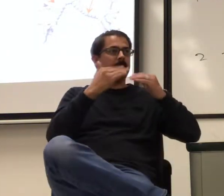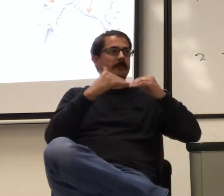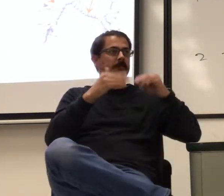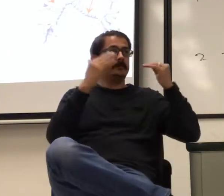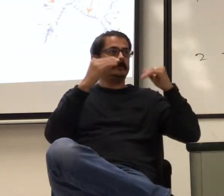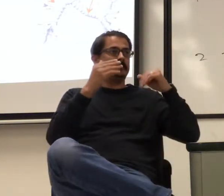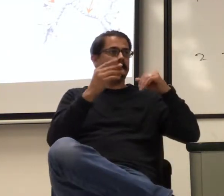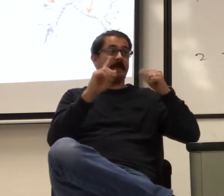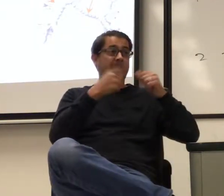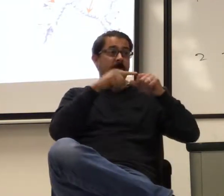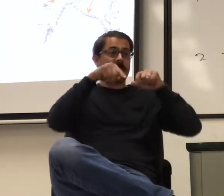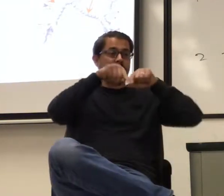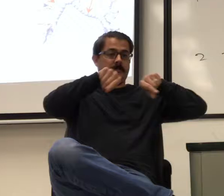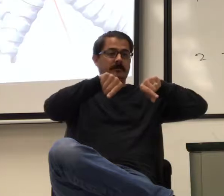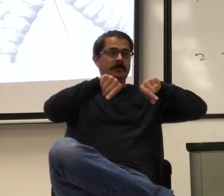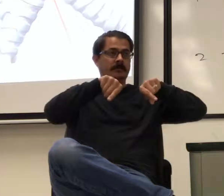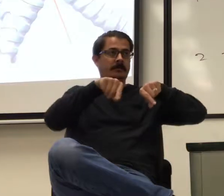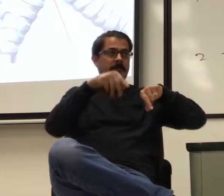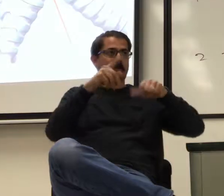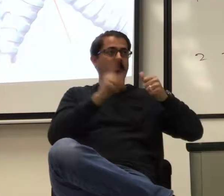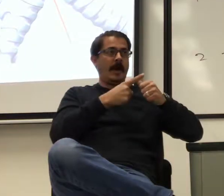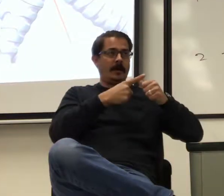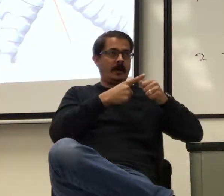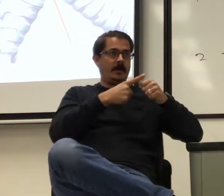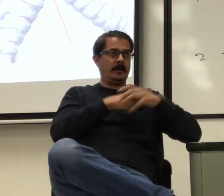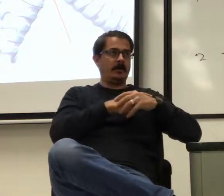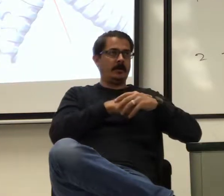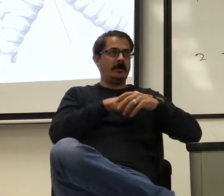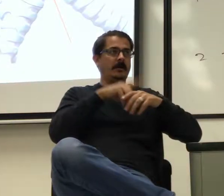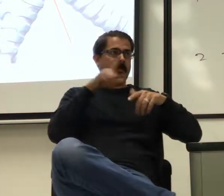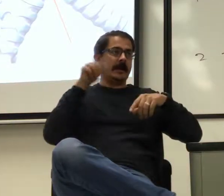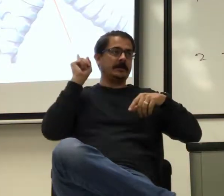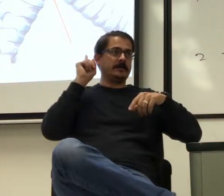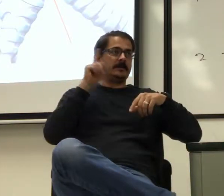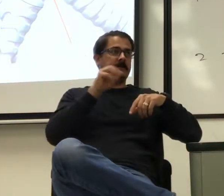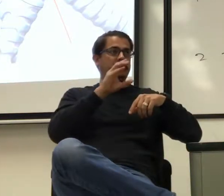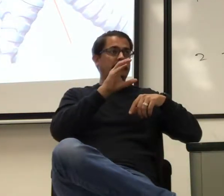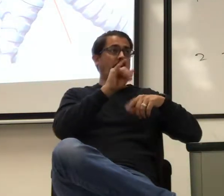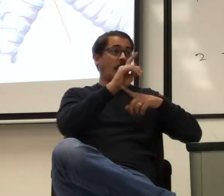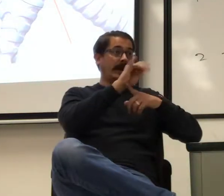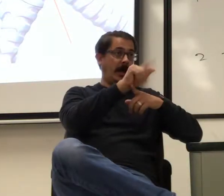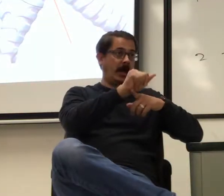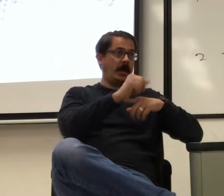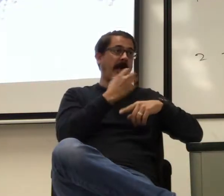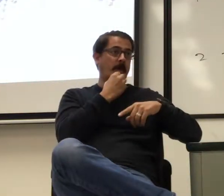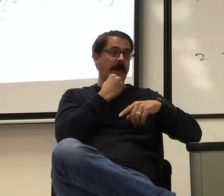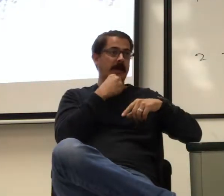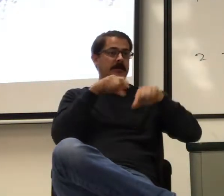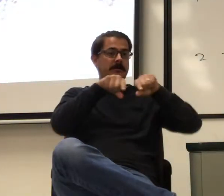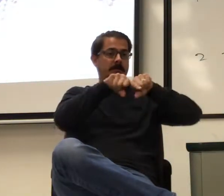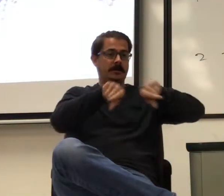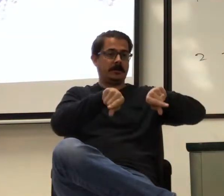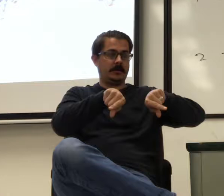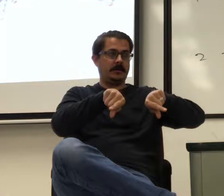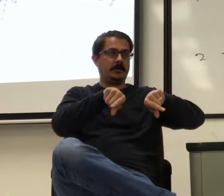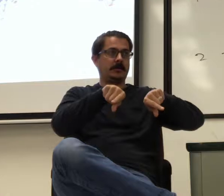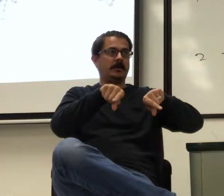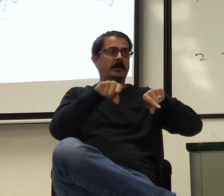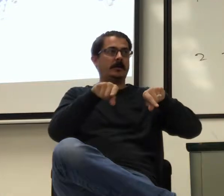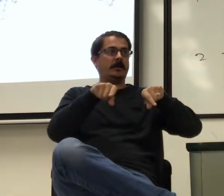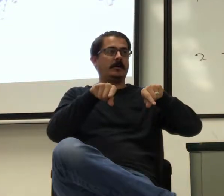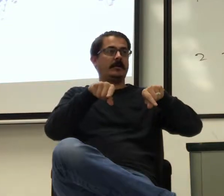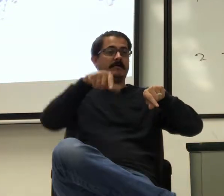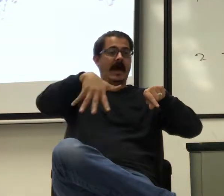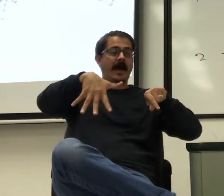Yeah, this first division, the primary. So that's the carina, right? The underpants. And there's 1, 2, 3,